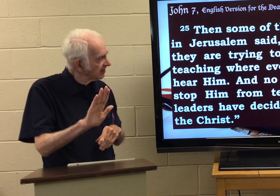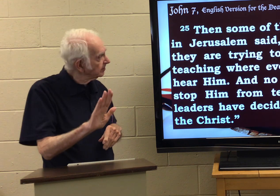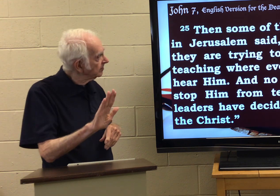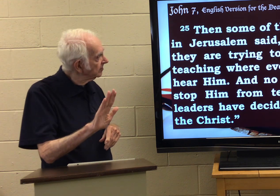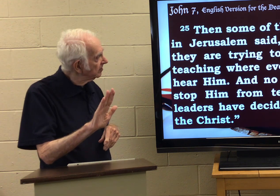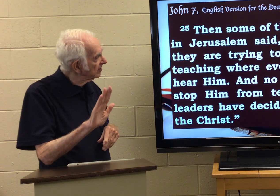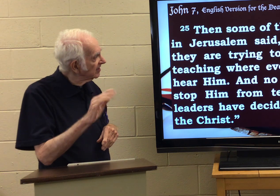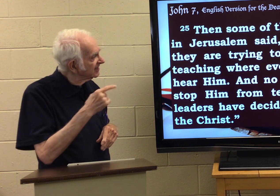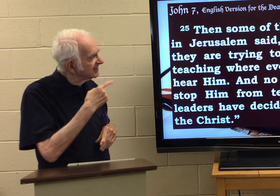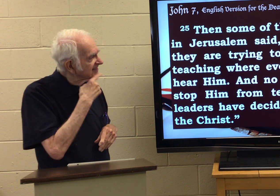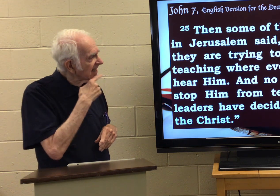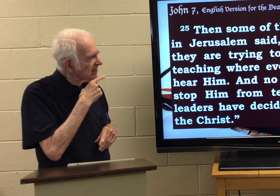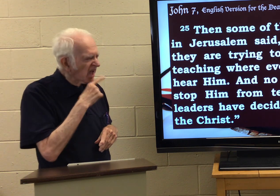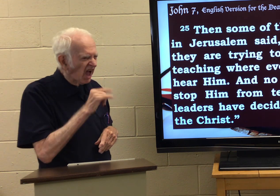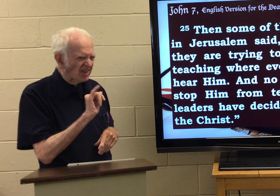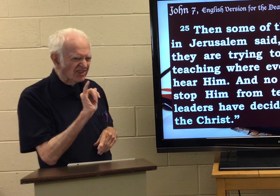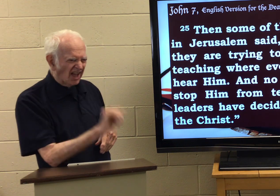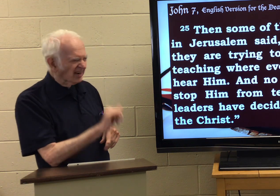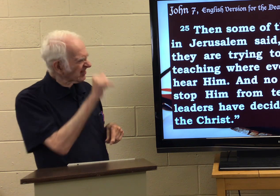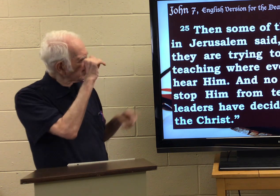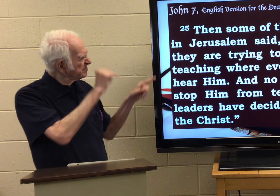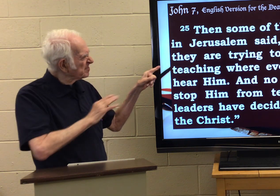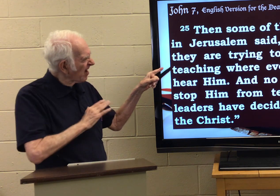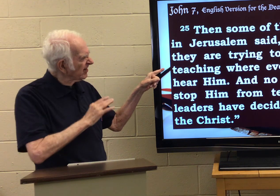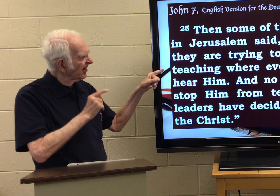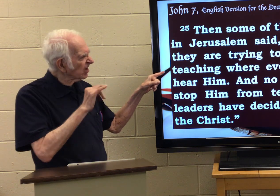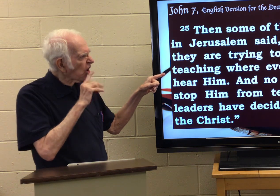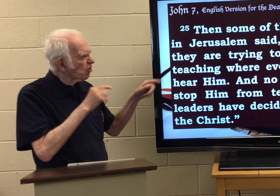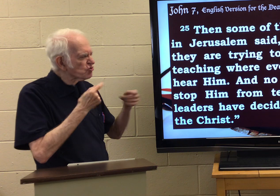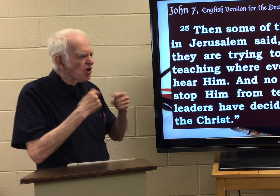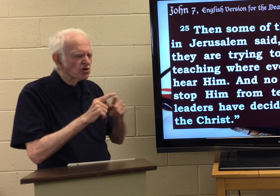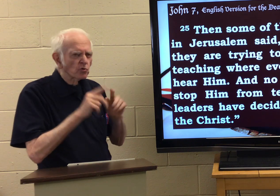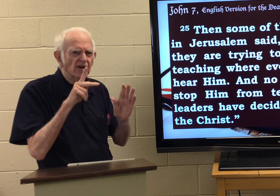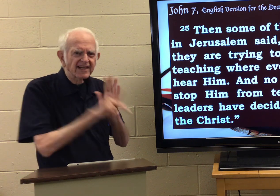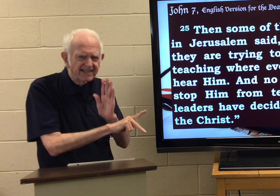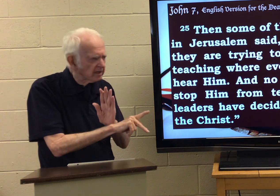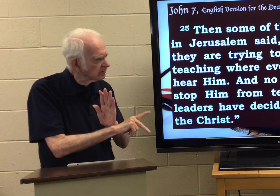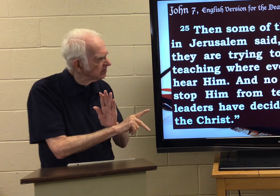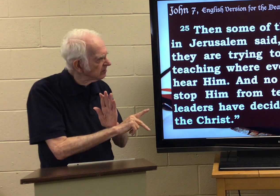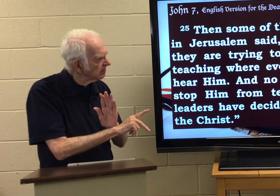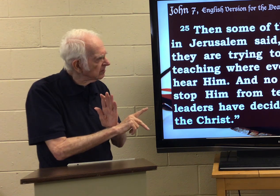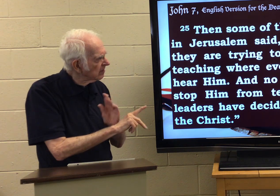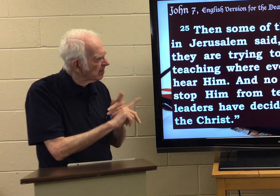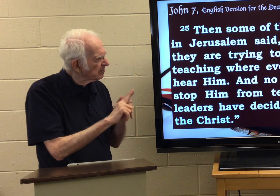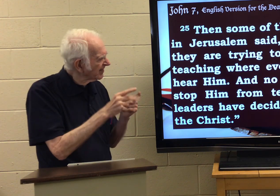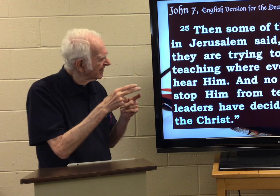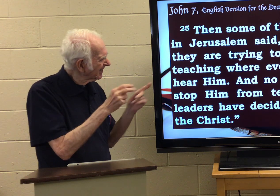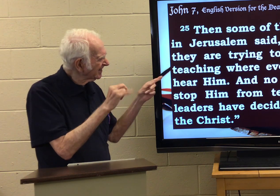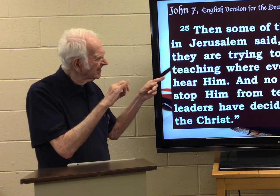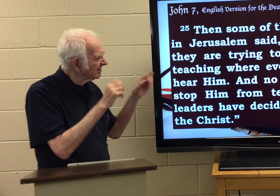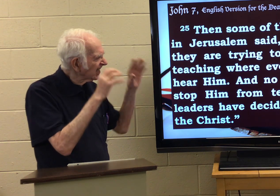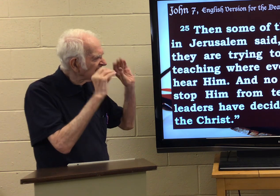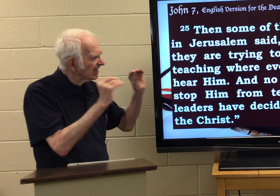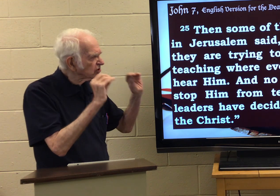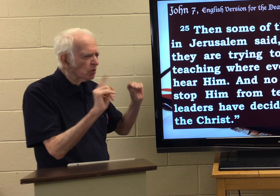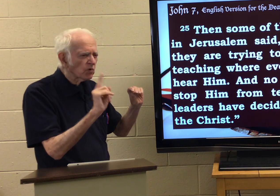Jerusalem said, "This is the man they are trying to kill, but he is teaching